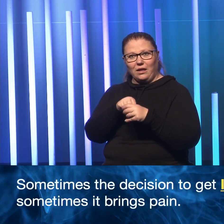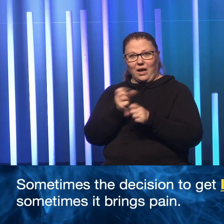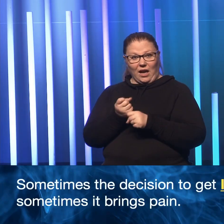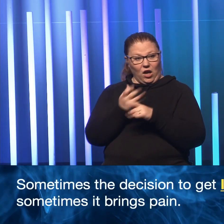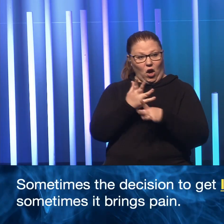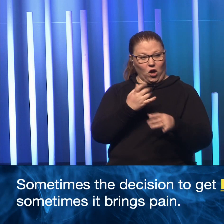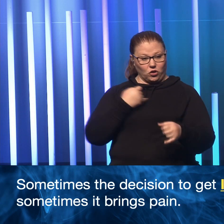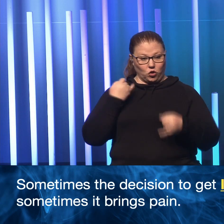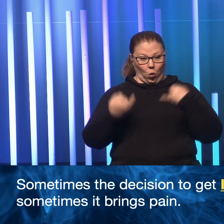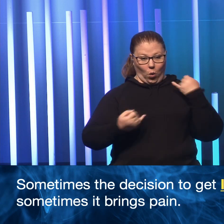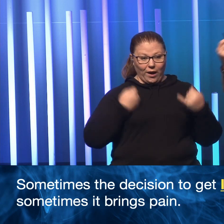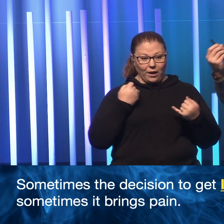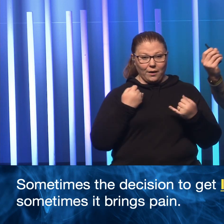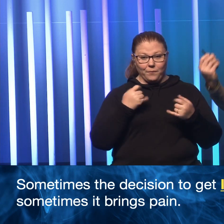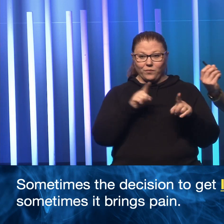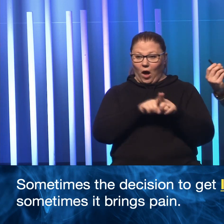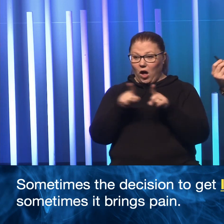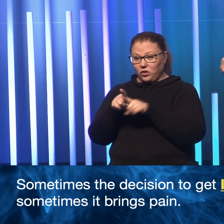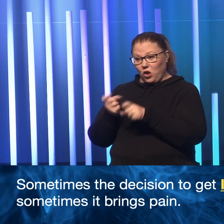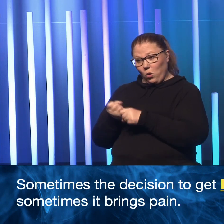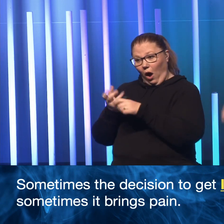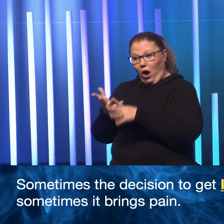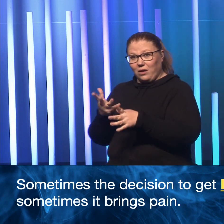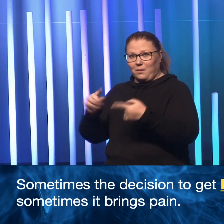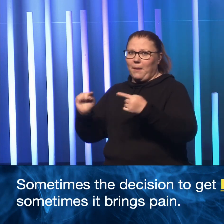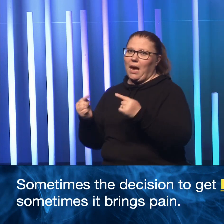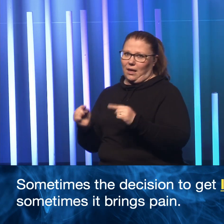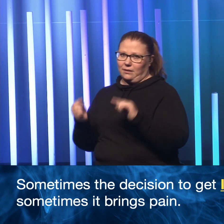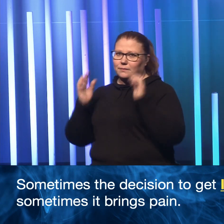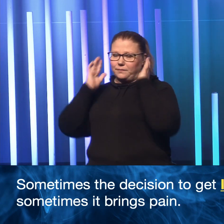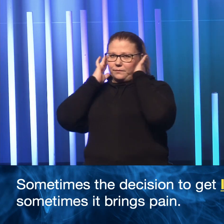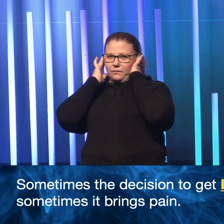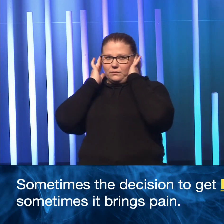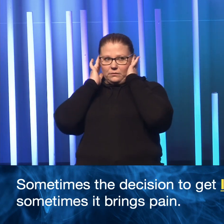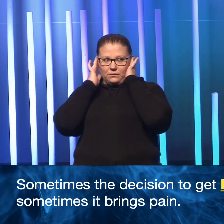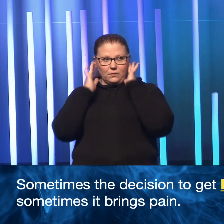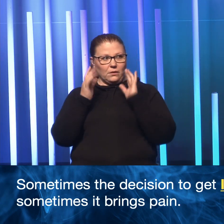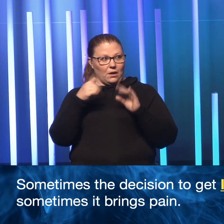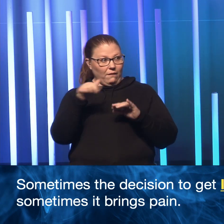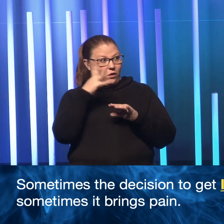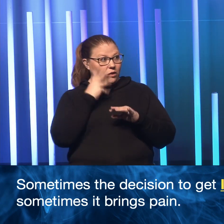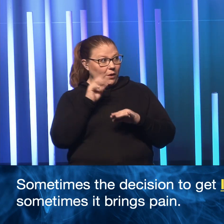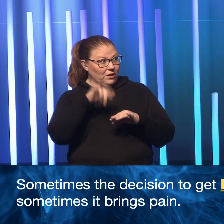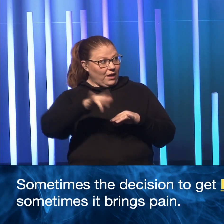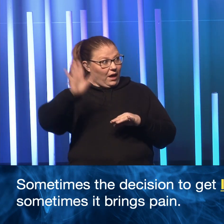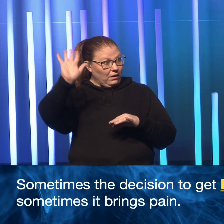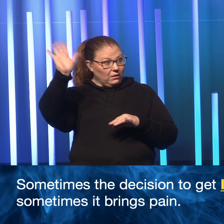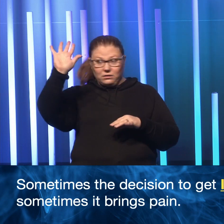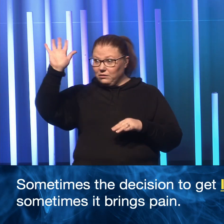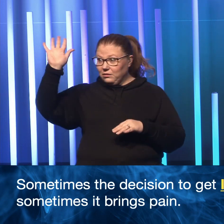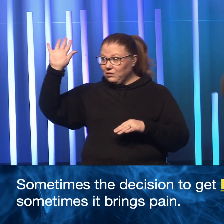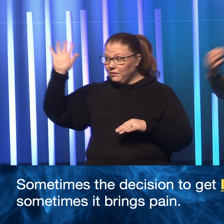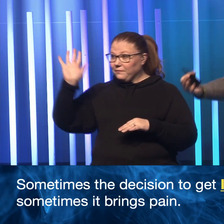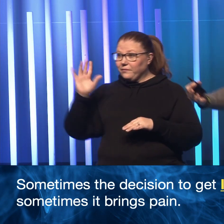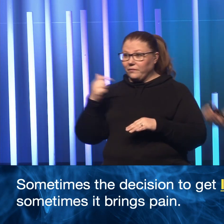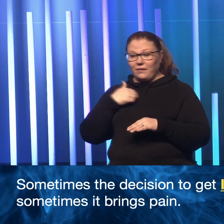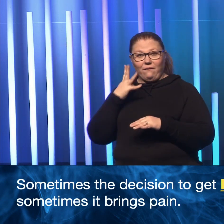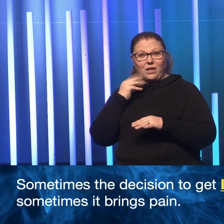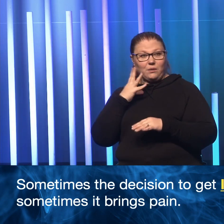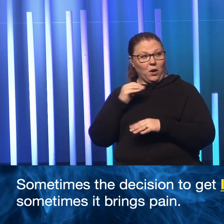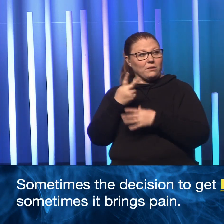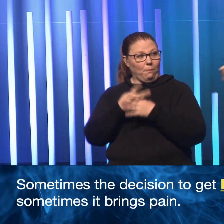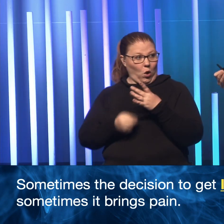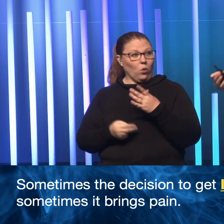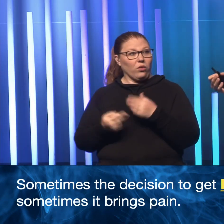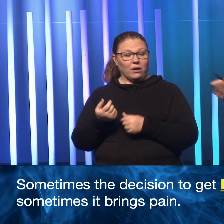joy, but it can also bring pain. How many of y'all ever experienced that? Raise your hand nice and high, right? I've experienced both of those.